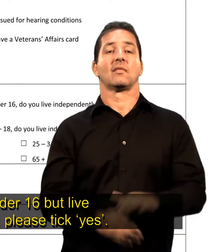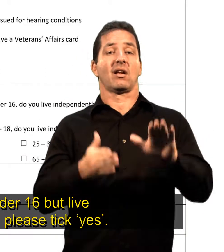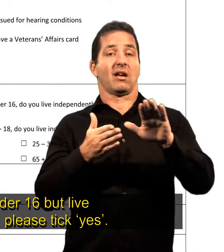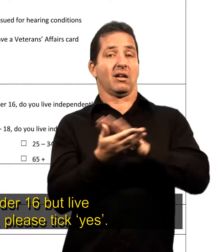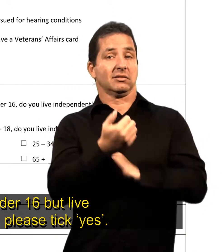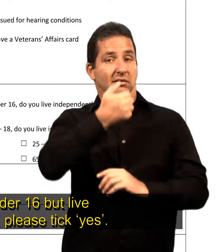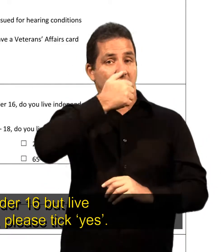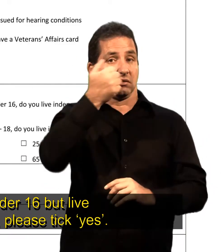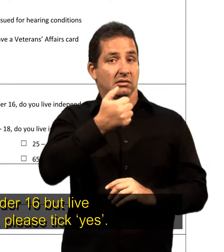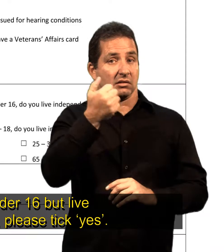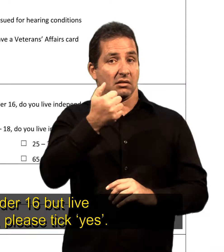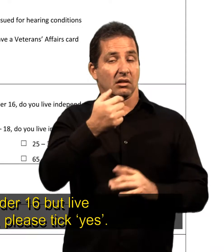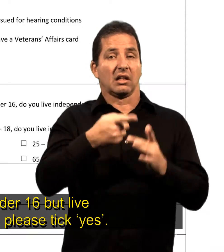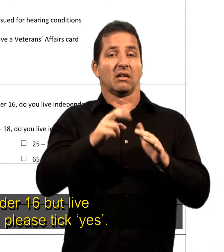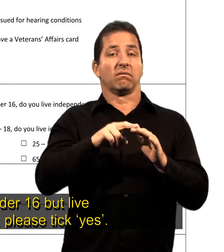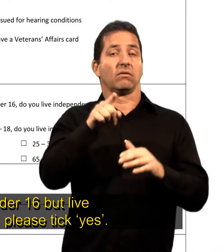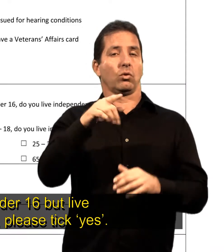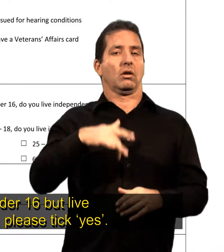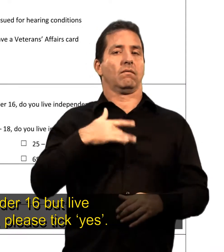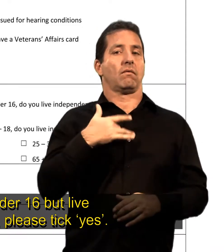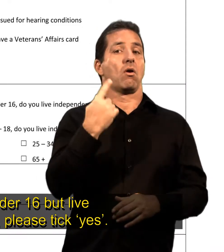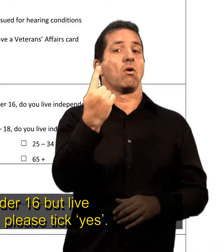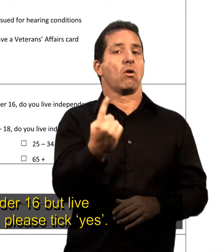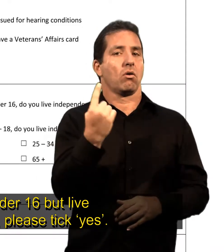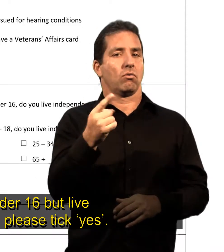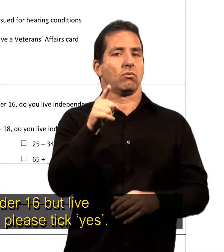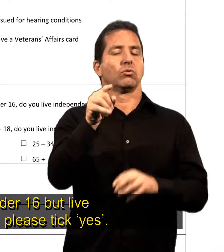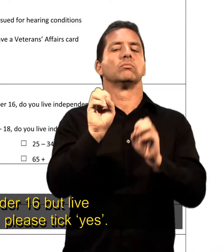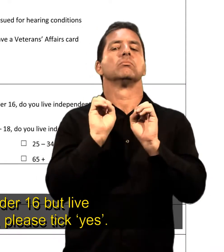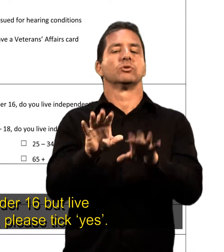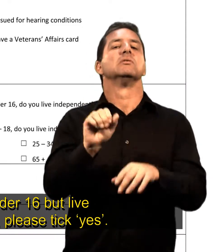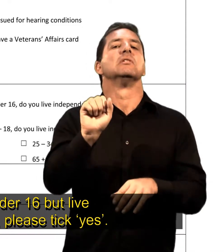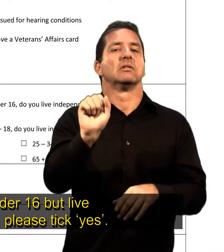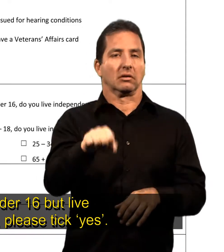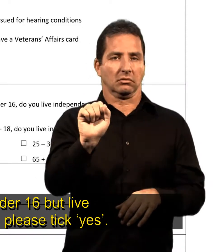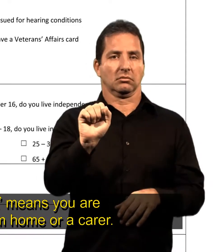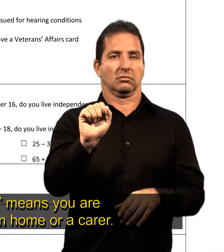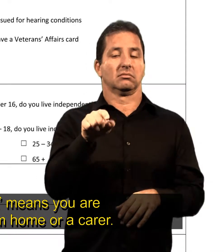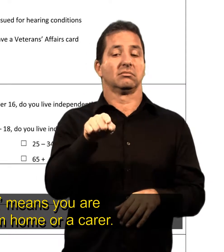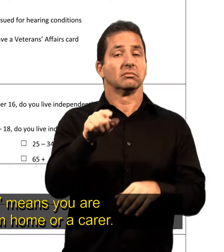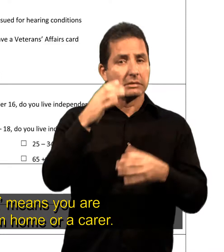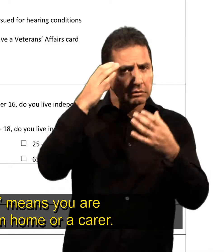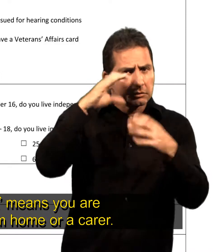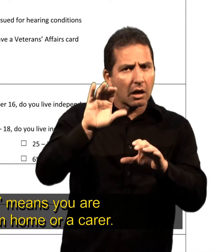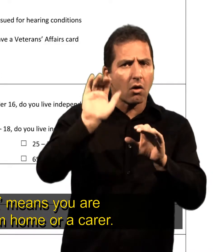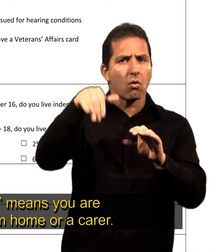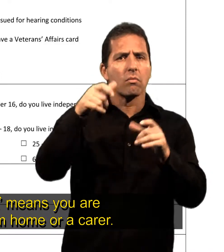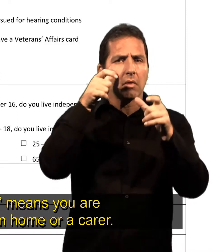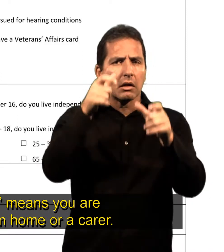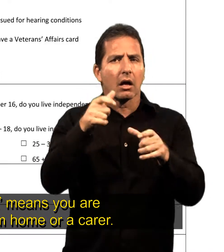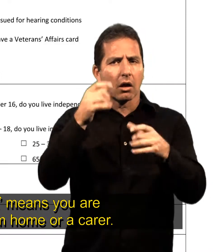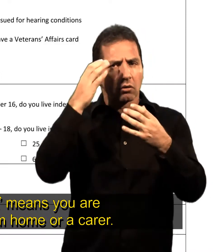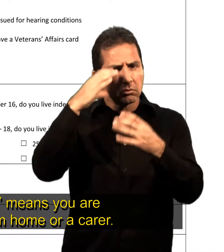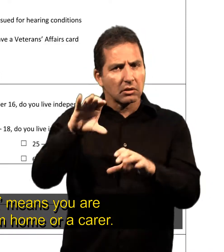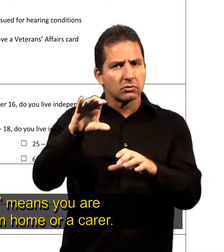If you're under 16 but live independently, please tick Yes. Independent means that you're living away from home